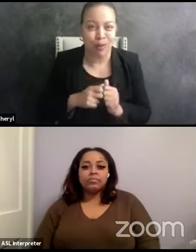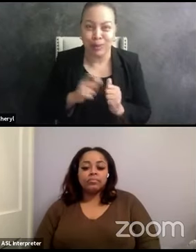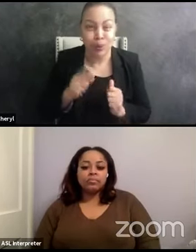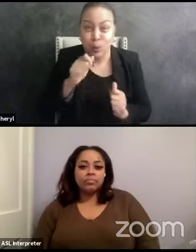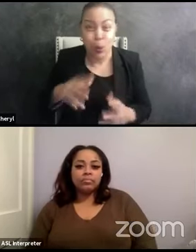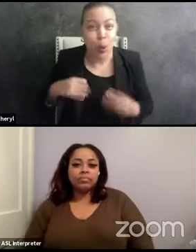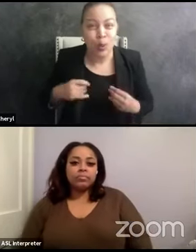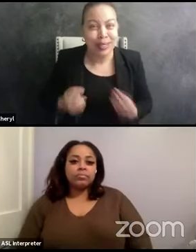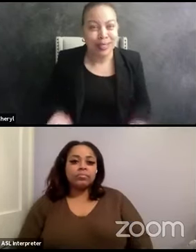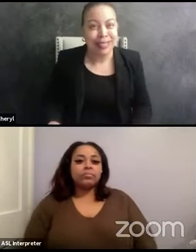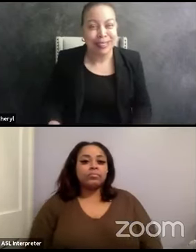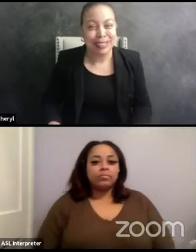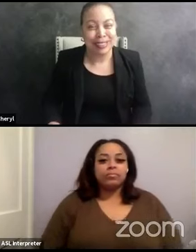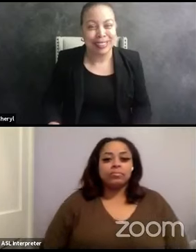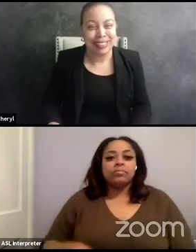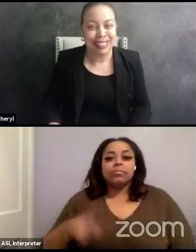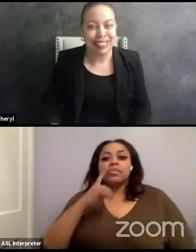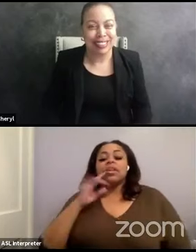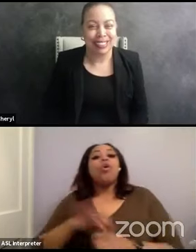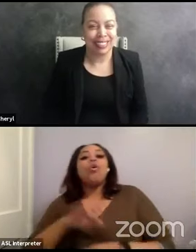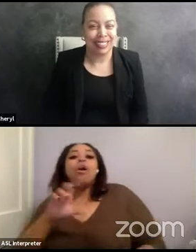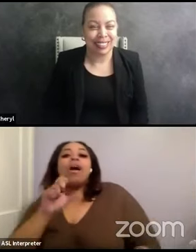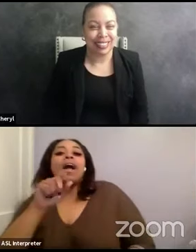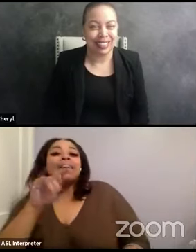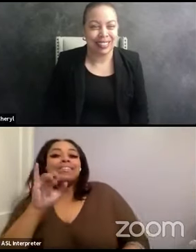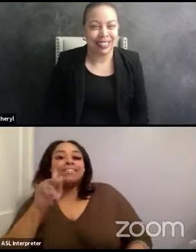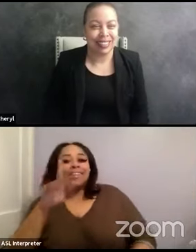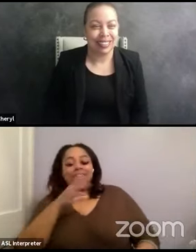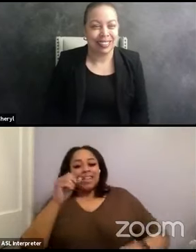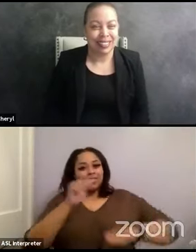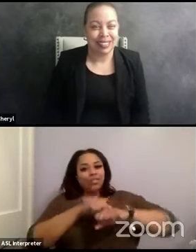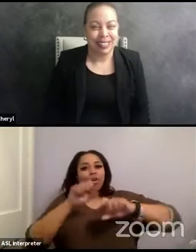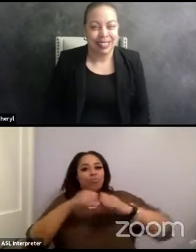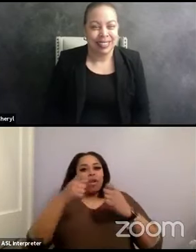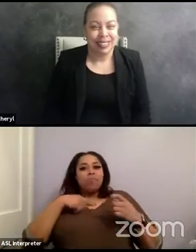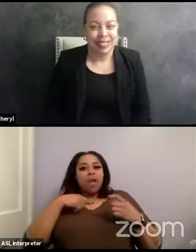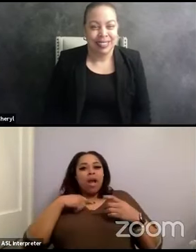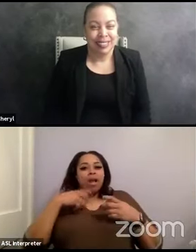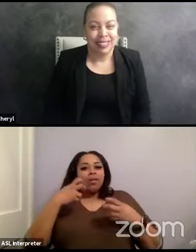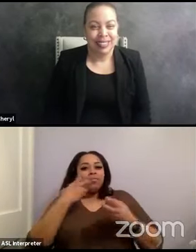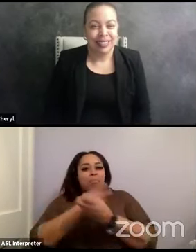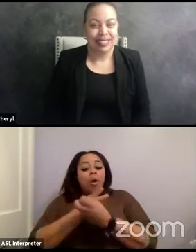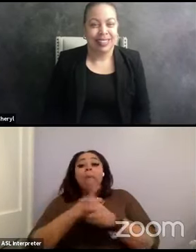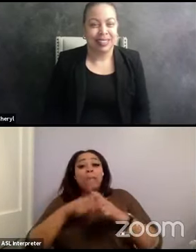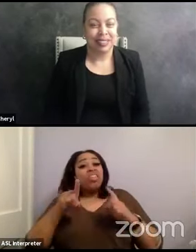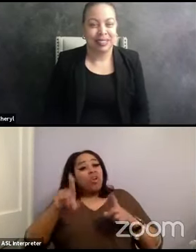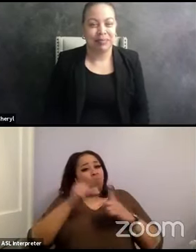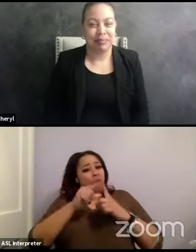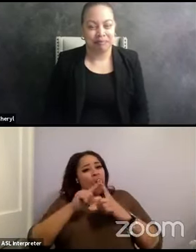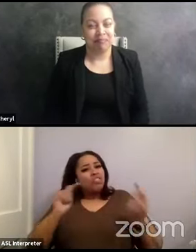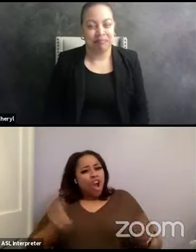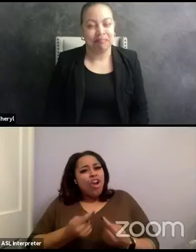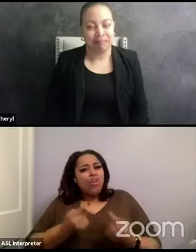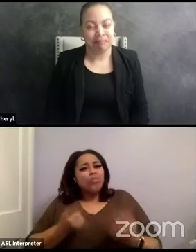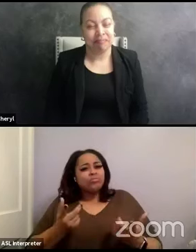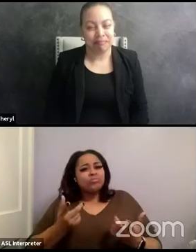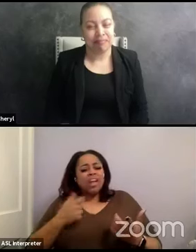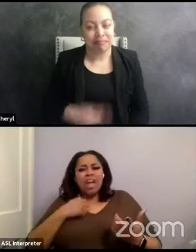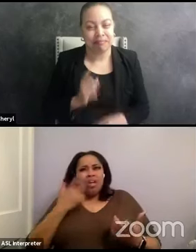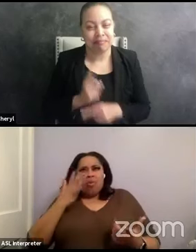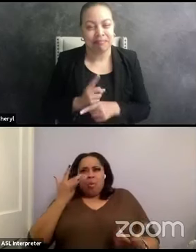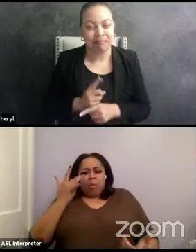all. It's That the something whole that, sticks and stones can break my bones, but it's like, them words are hurting me. Like, right, I don't right. know why that